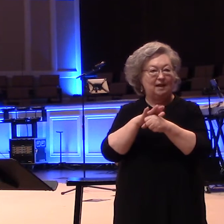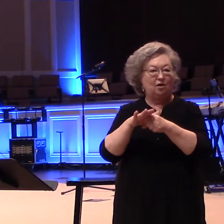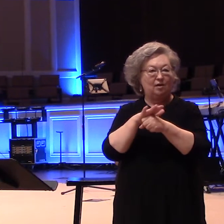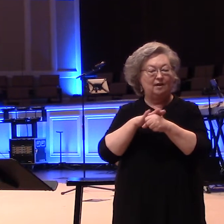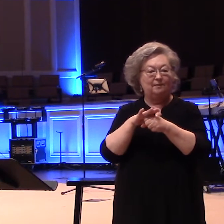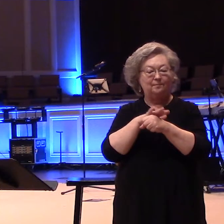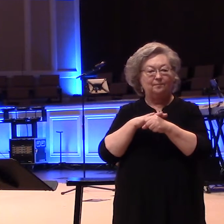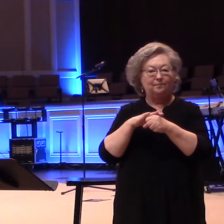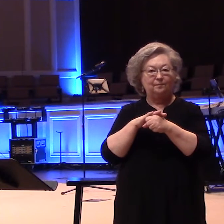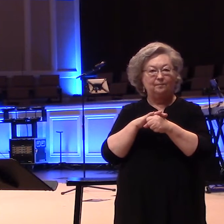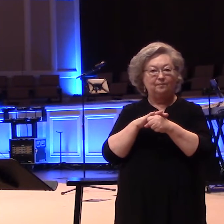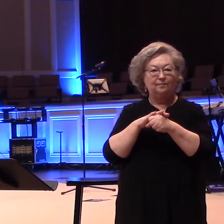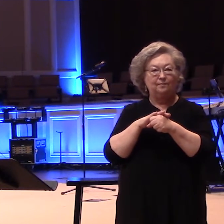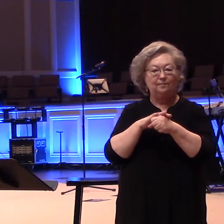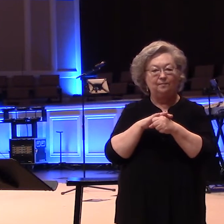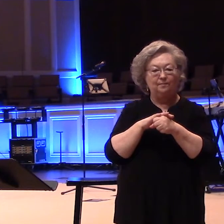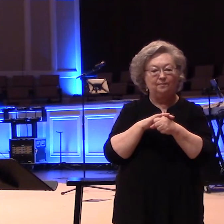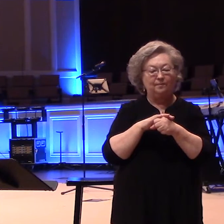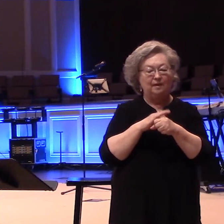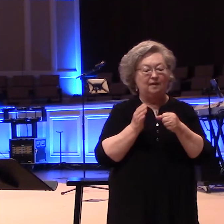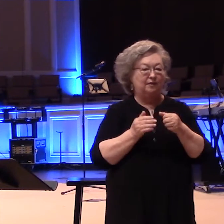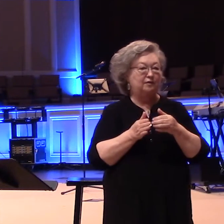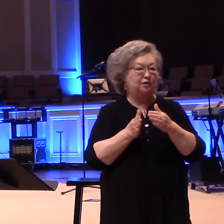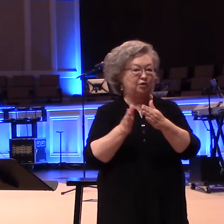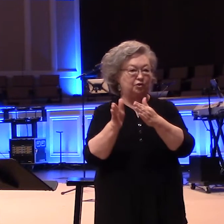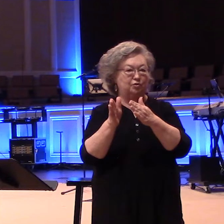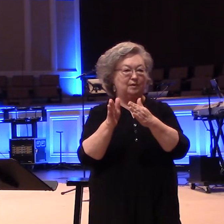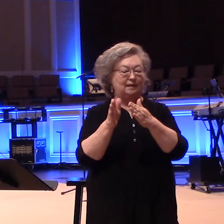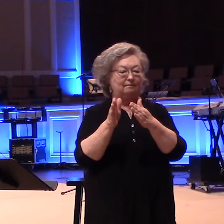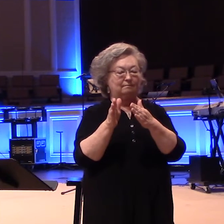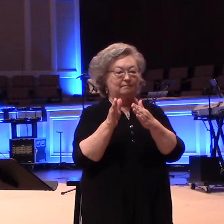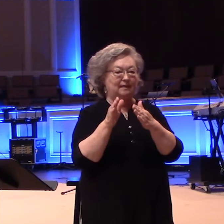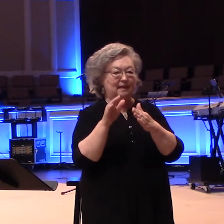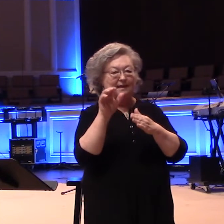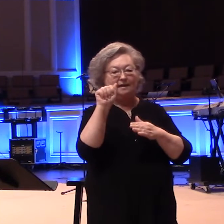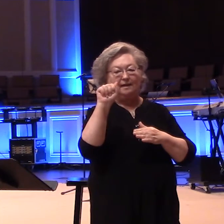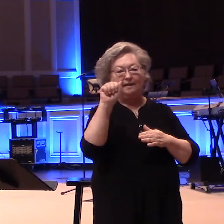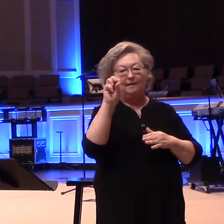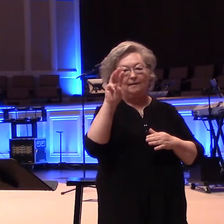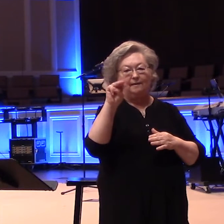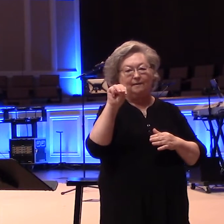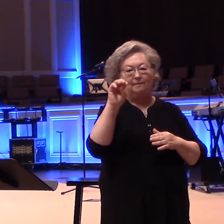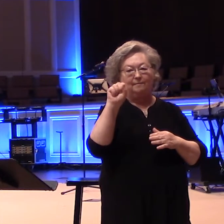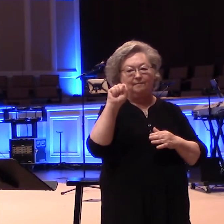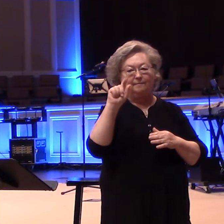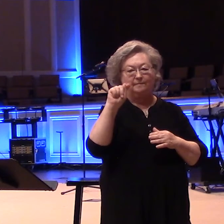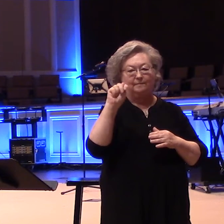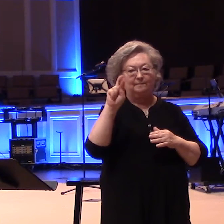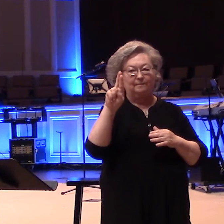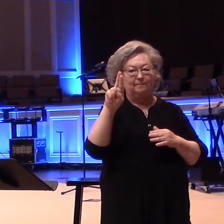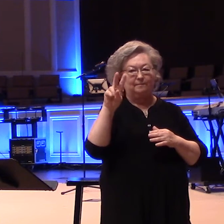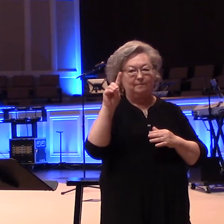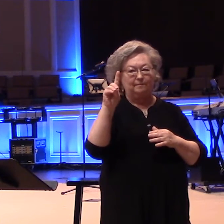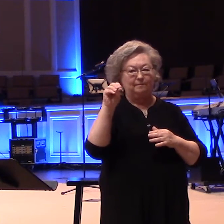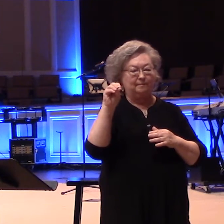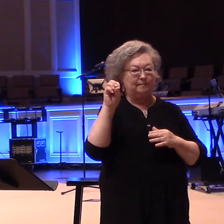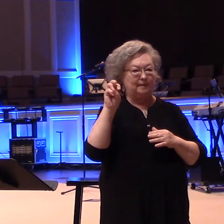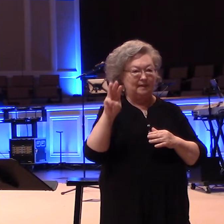19 Bartholiostraat. Number 19 Bartholiostraat. And number 19 Bartholiostraat was built